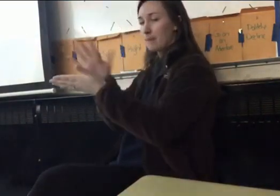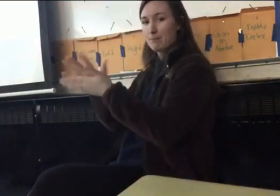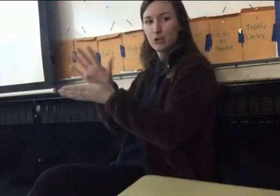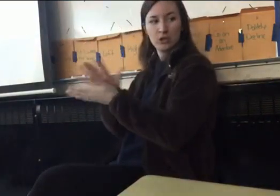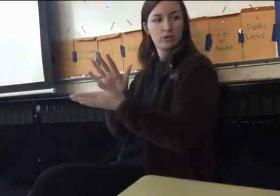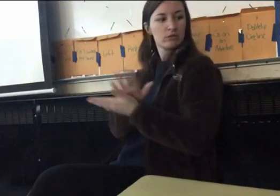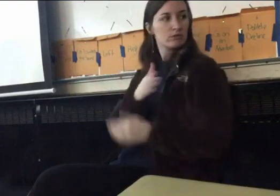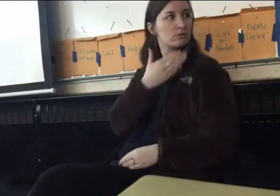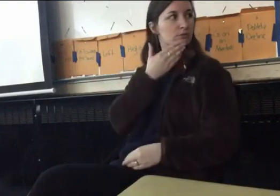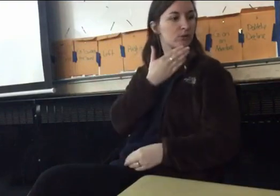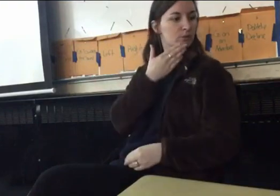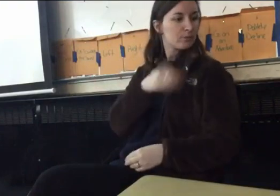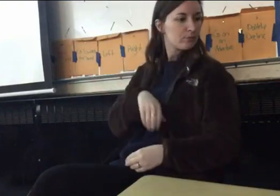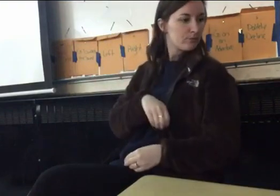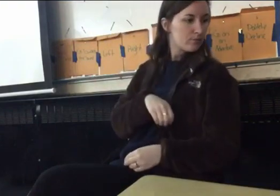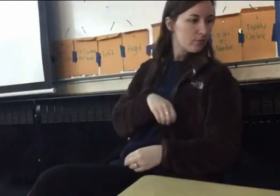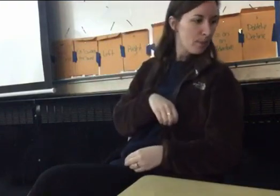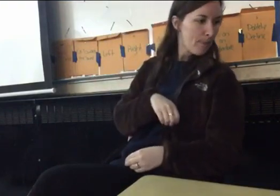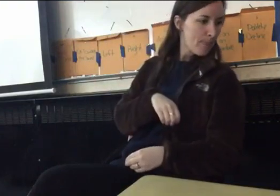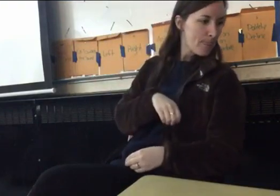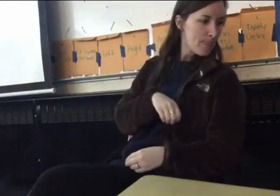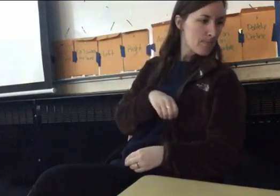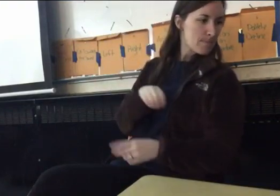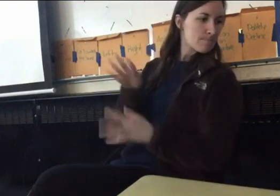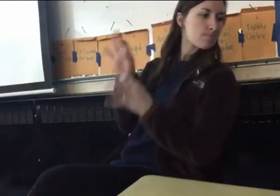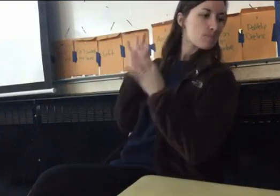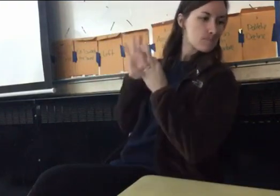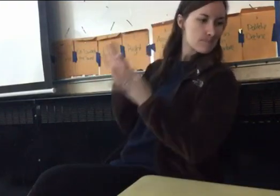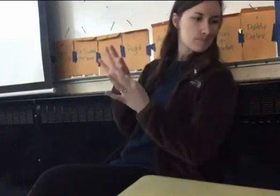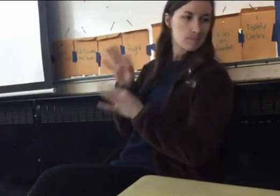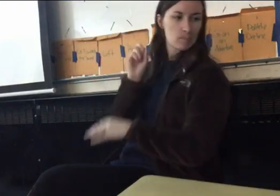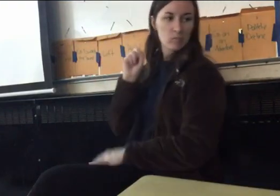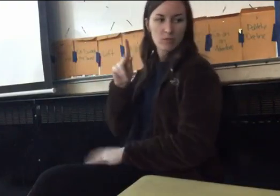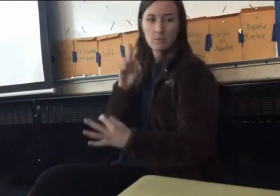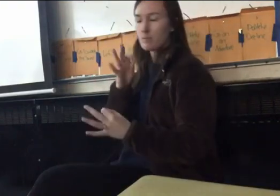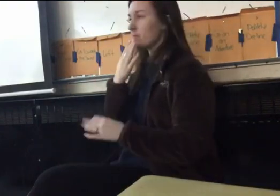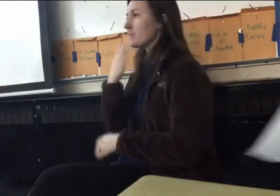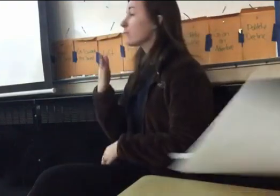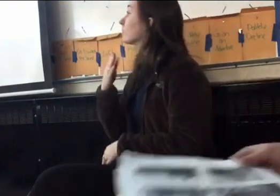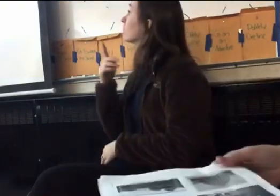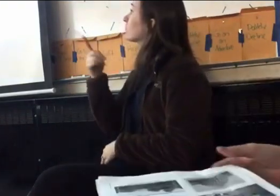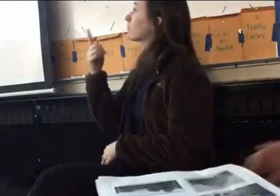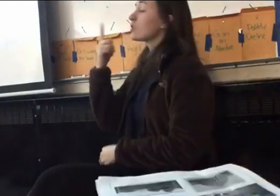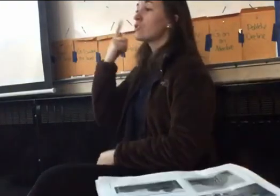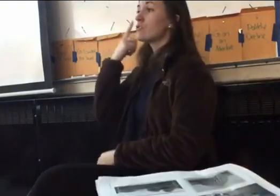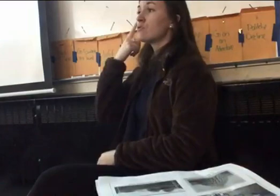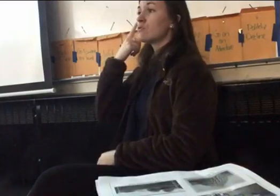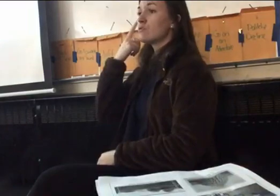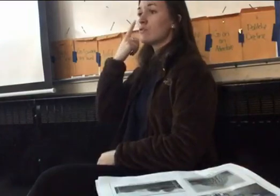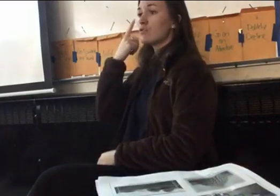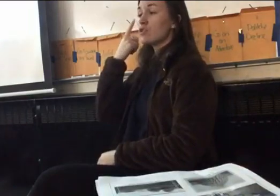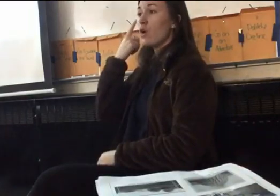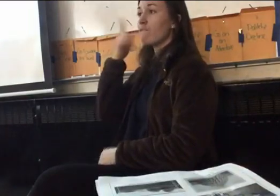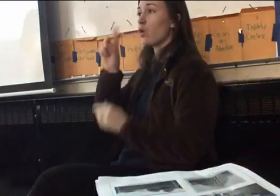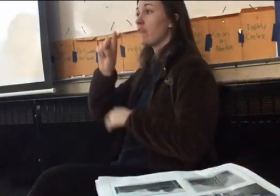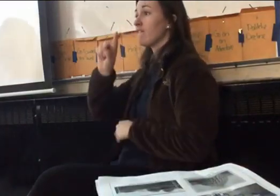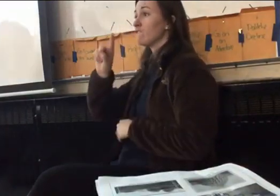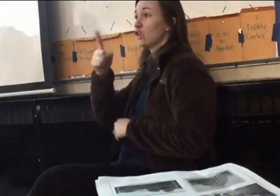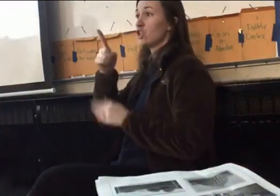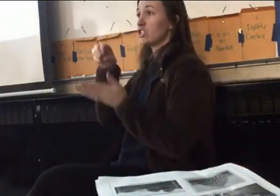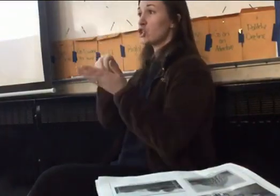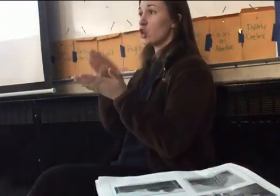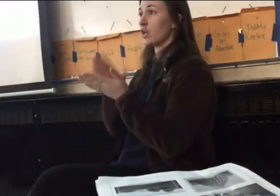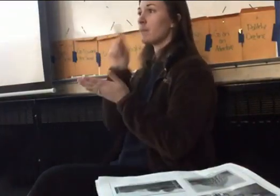you're going to do for each document. So, for each document, you're going to first in the first box do this observation. What's something